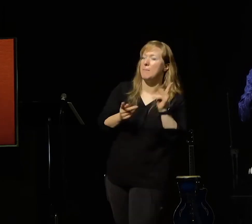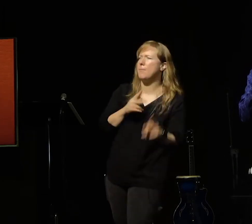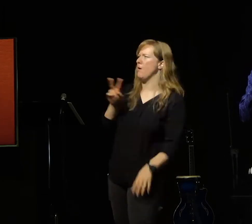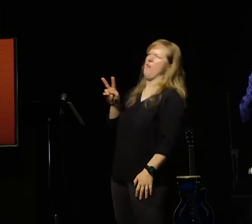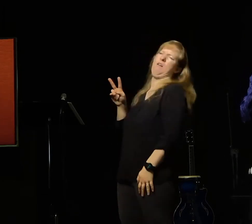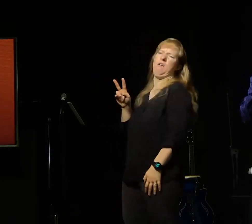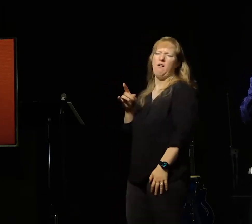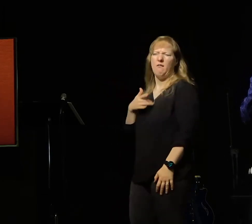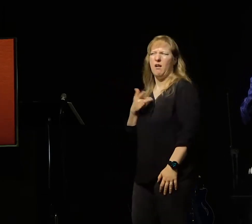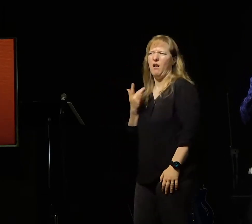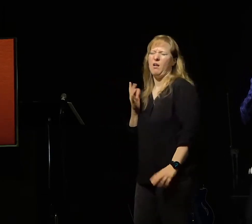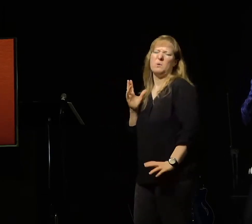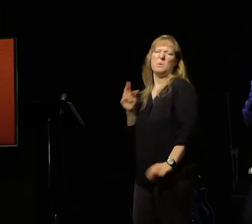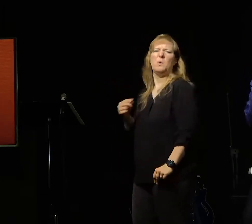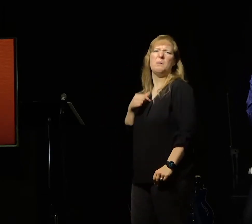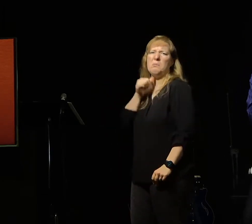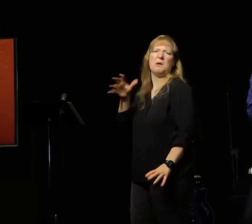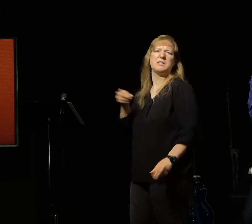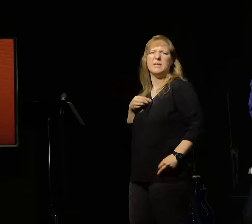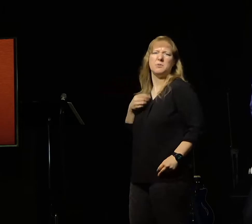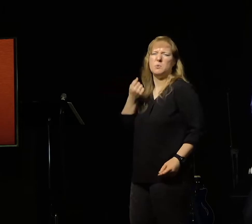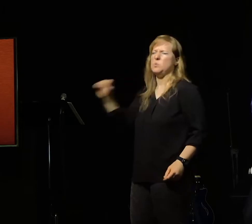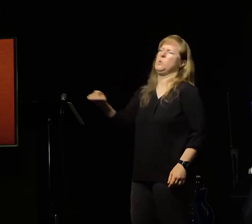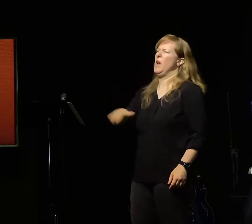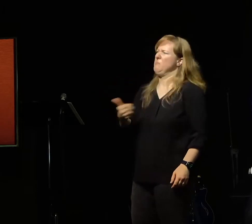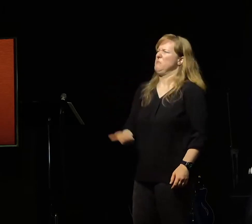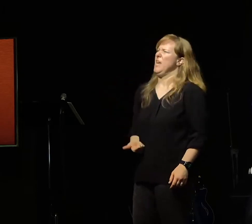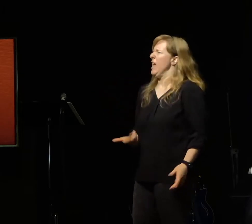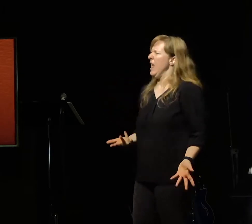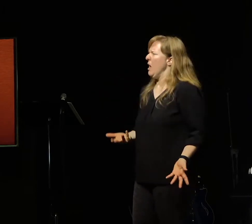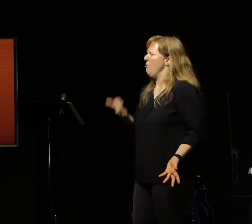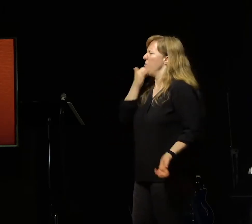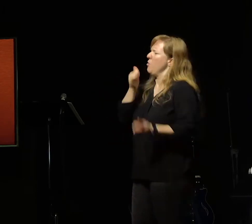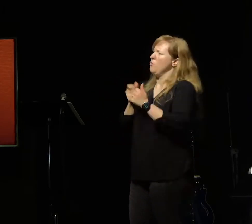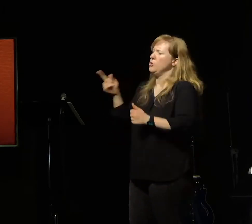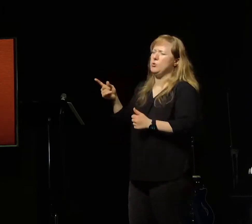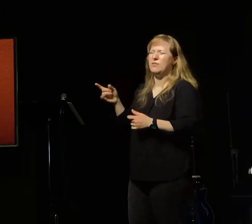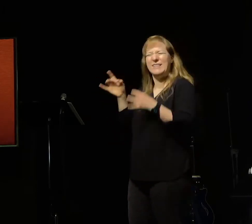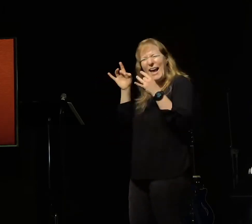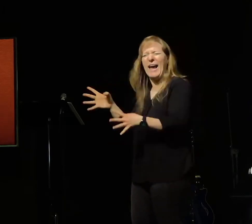They're repelled by it. They're upset by it. How dare you?